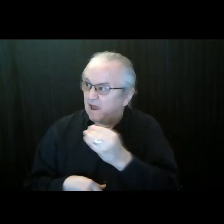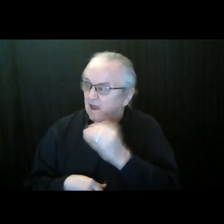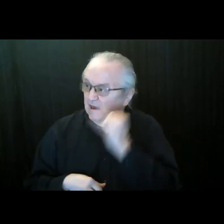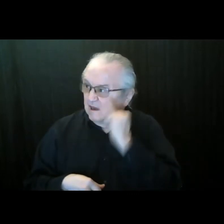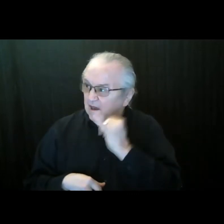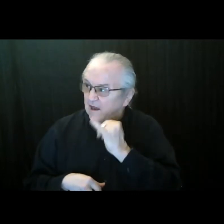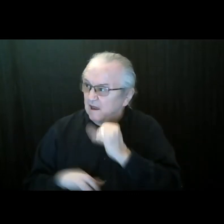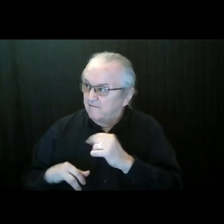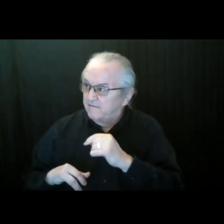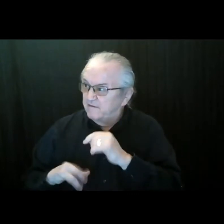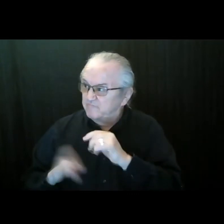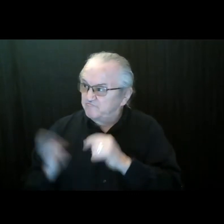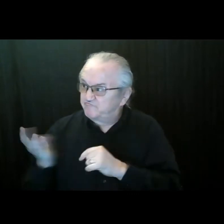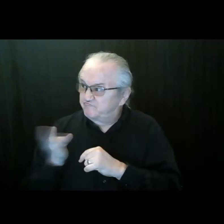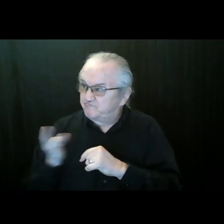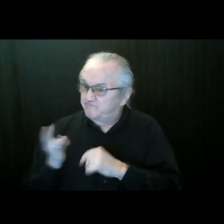anyone along the way.